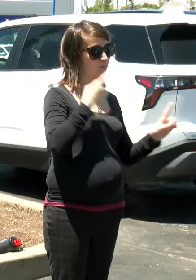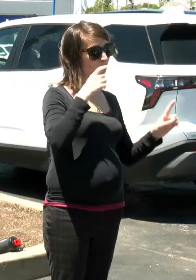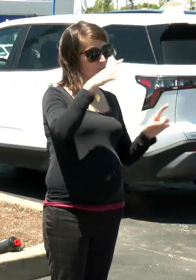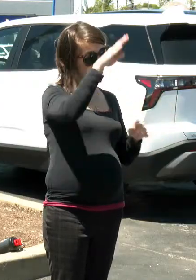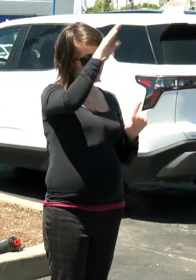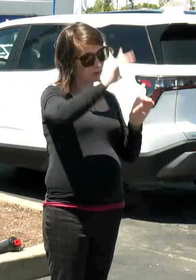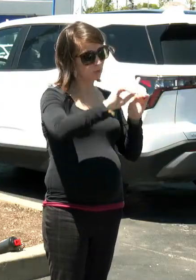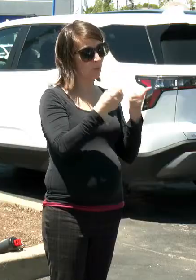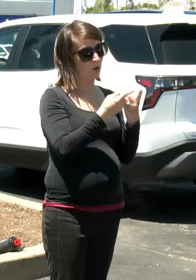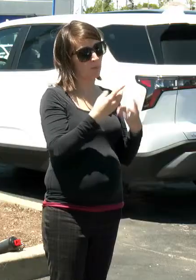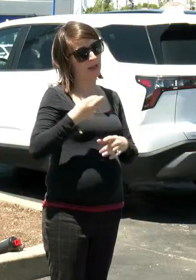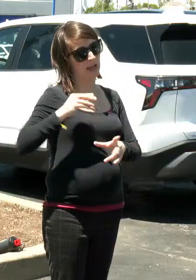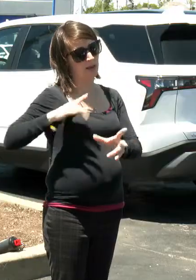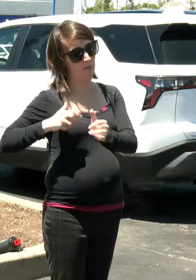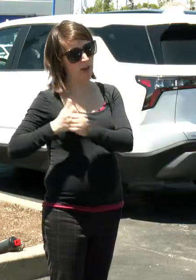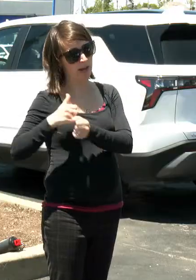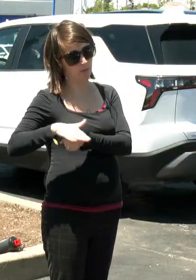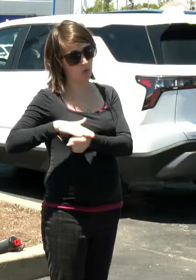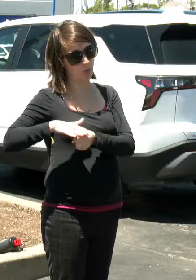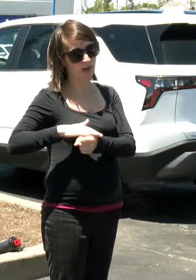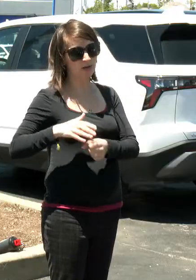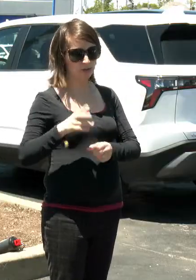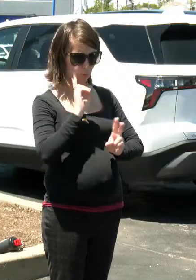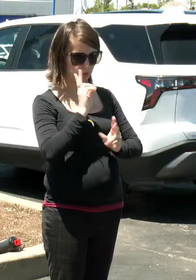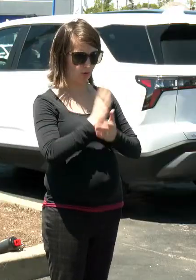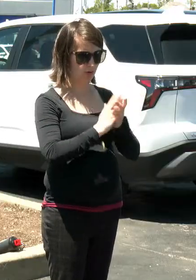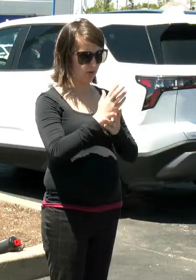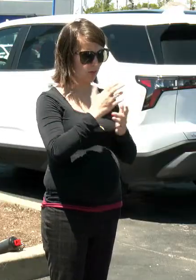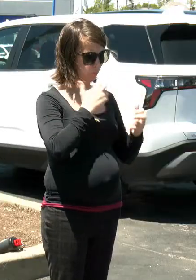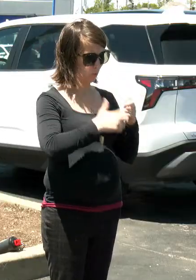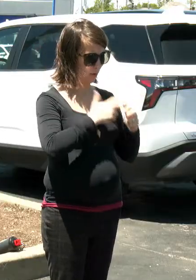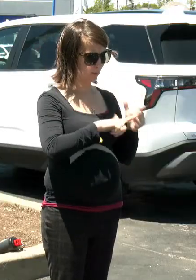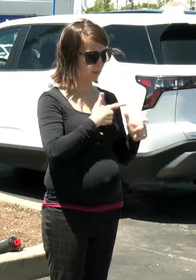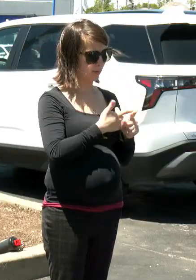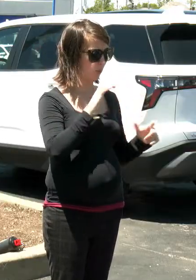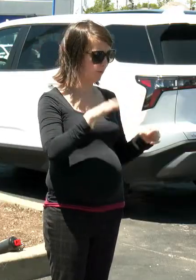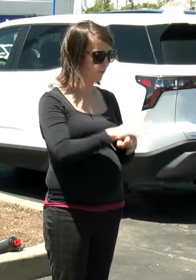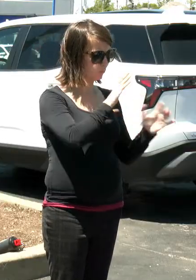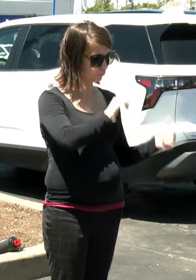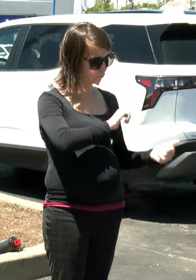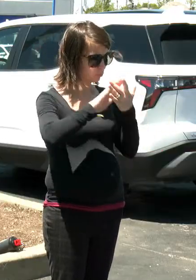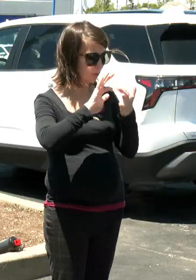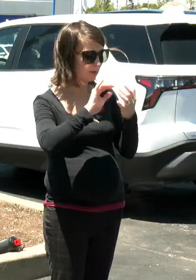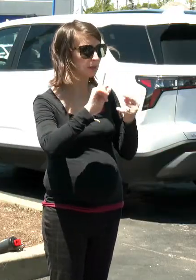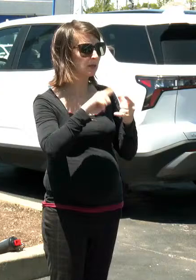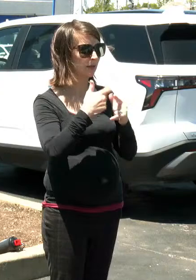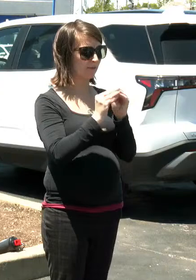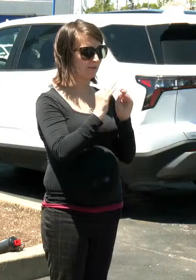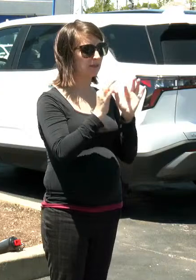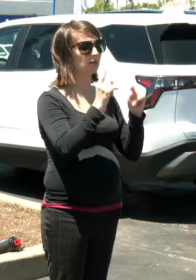locations. There were some issues and they have been fully addressed within the siren deployment system.